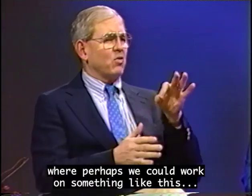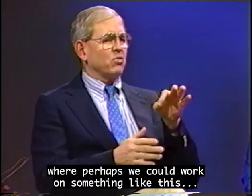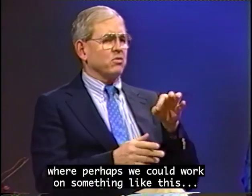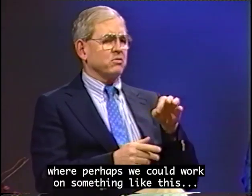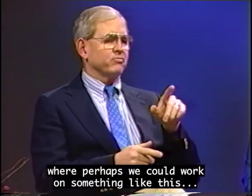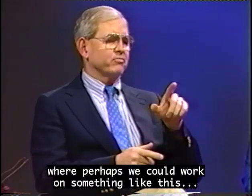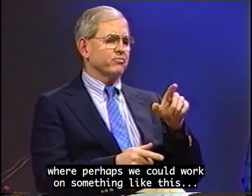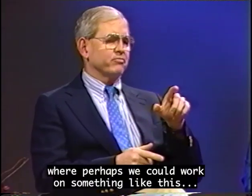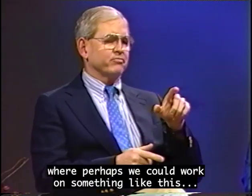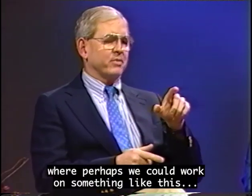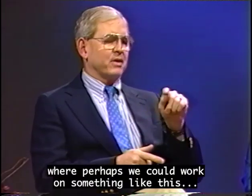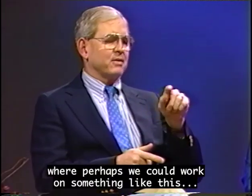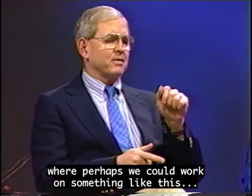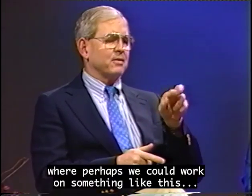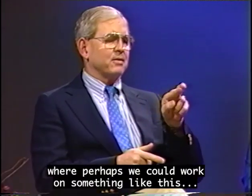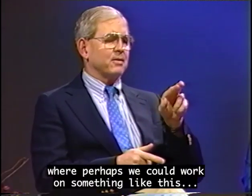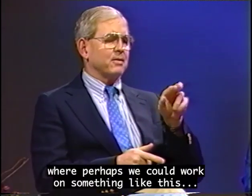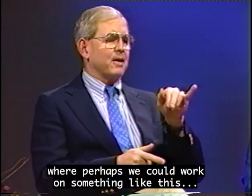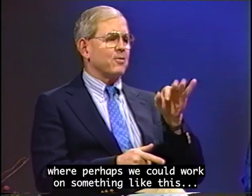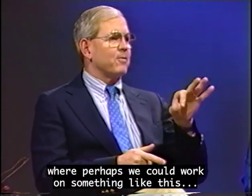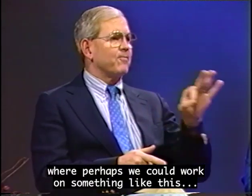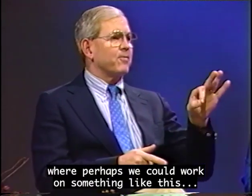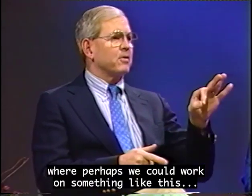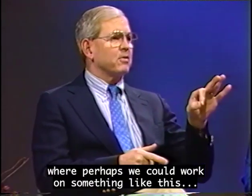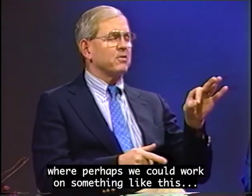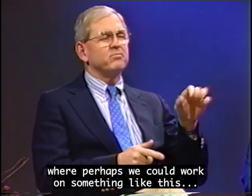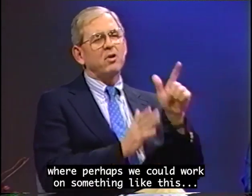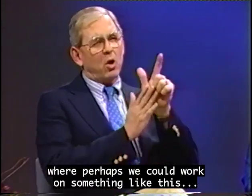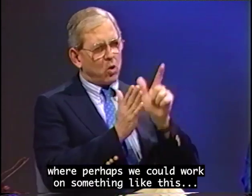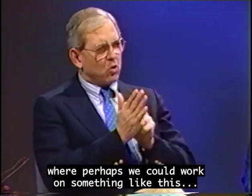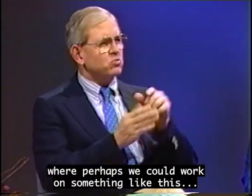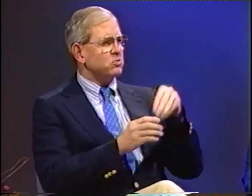where perhaps we could work on something like this